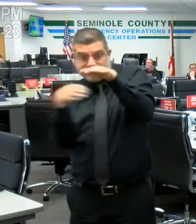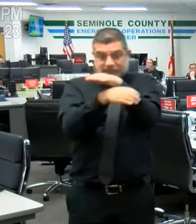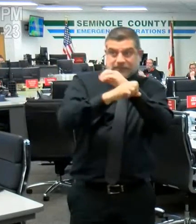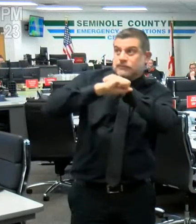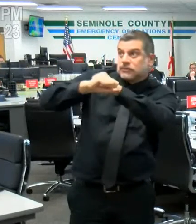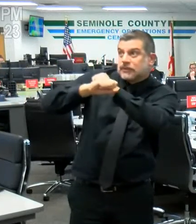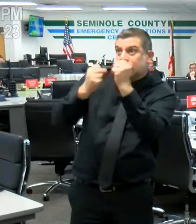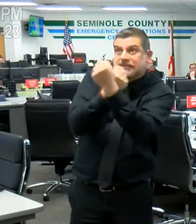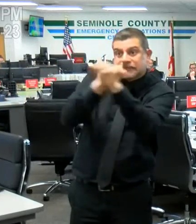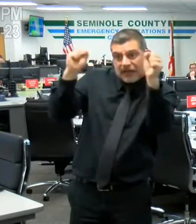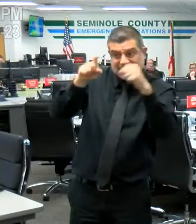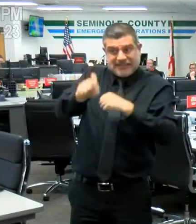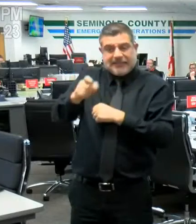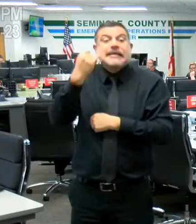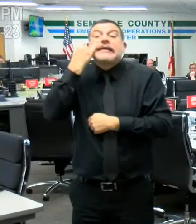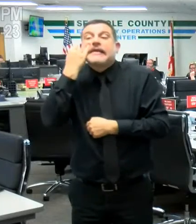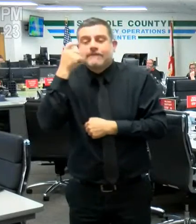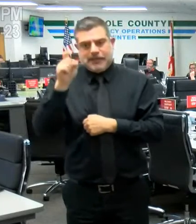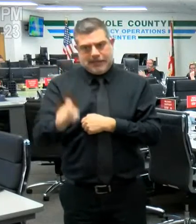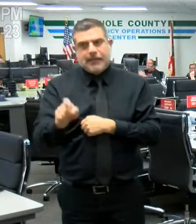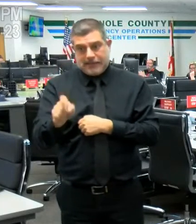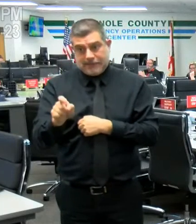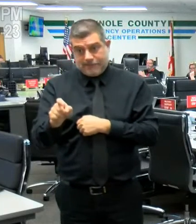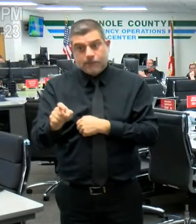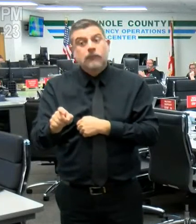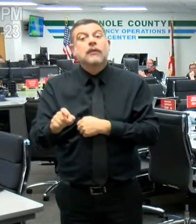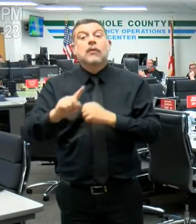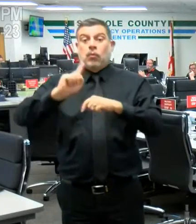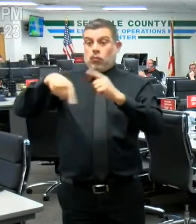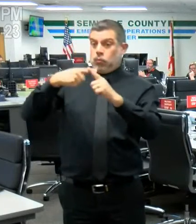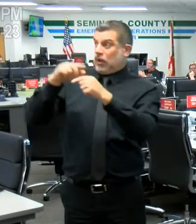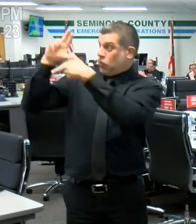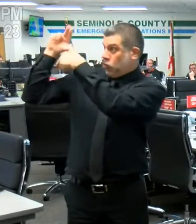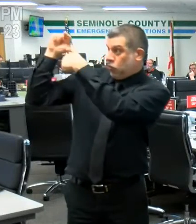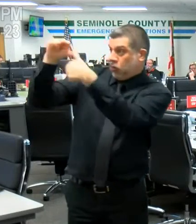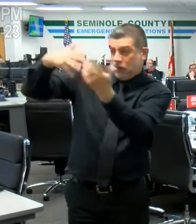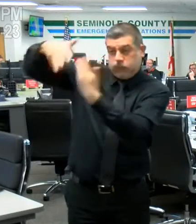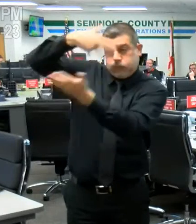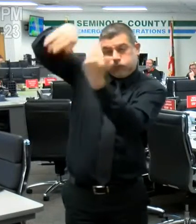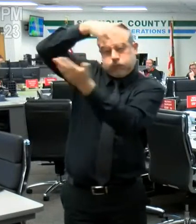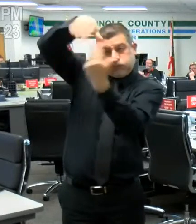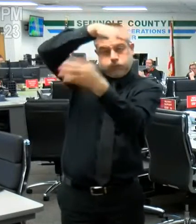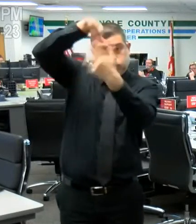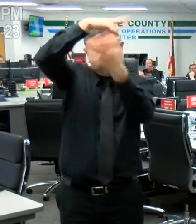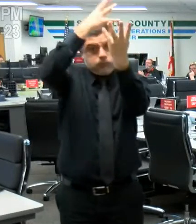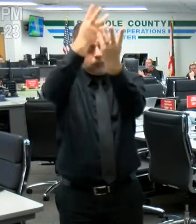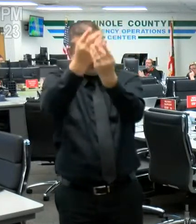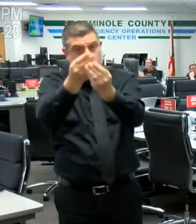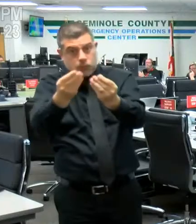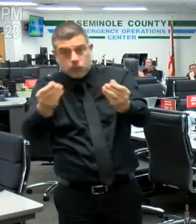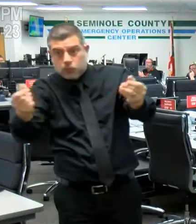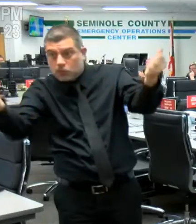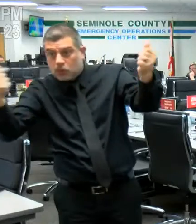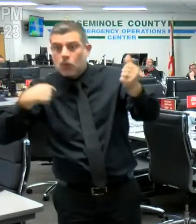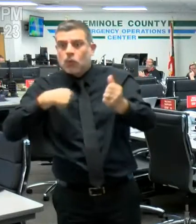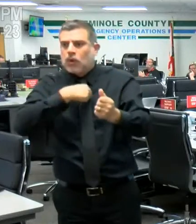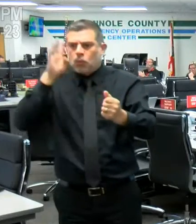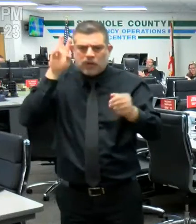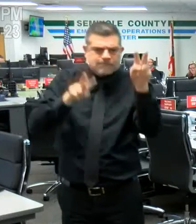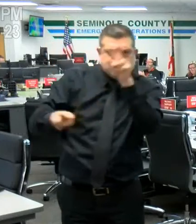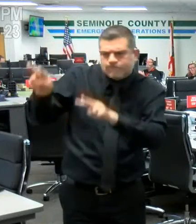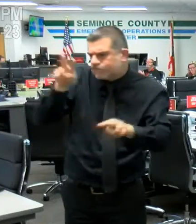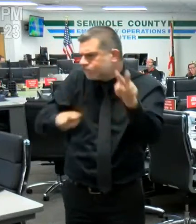need arise. Once the storm has passed, then we will assess our facilities, assure that they are cleared and safe